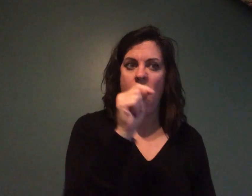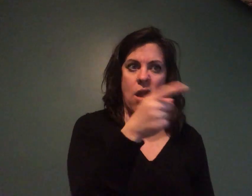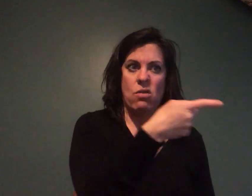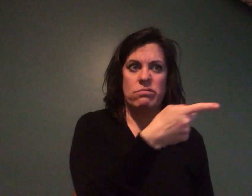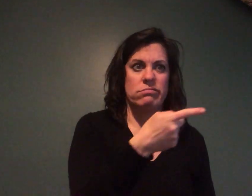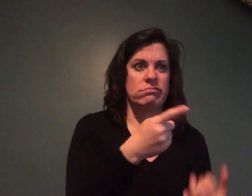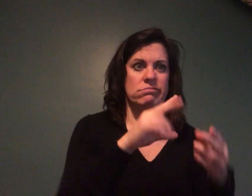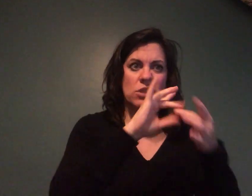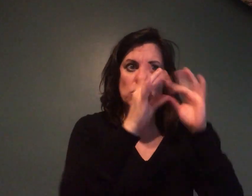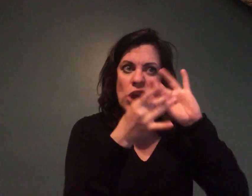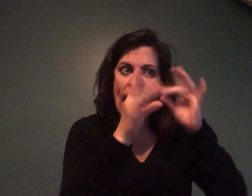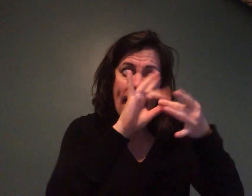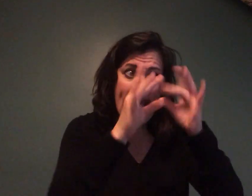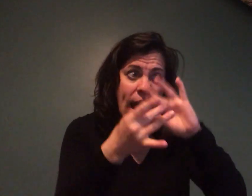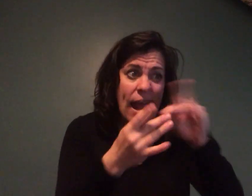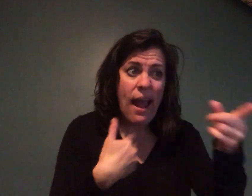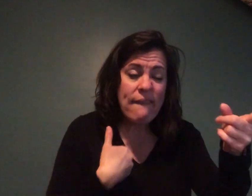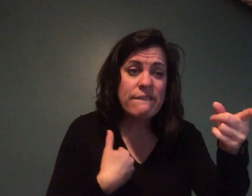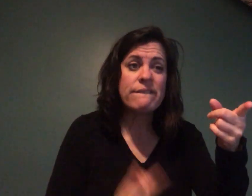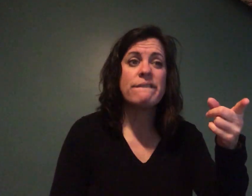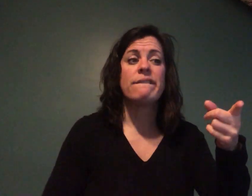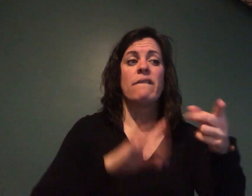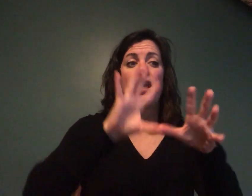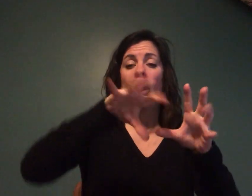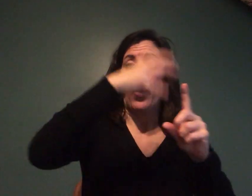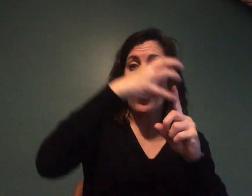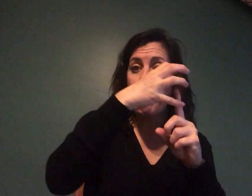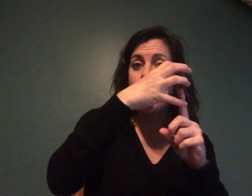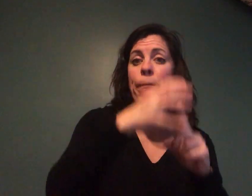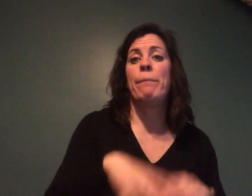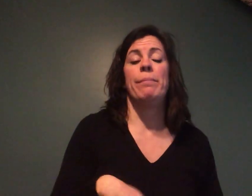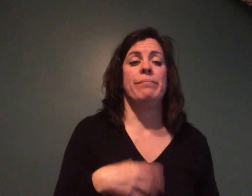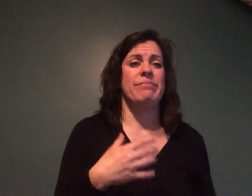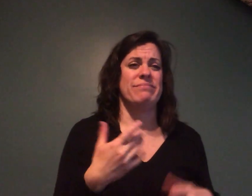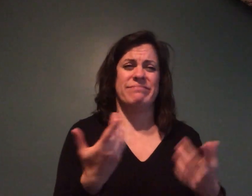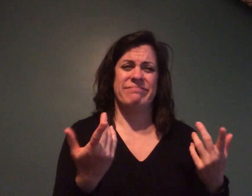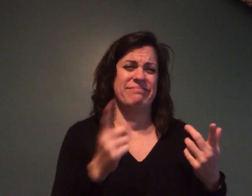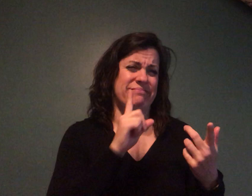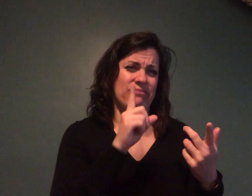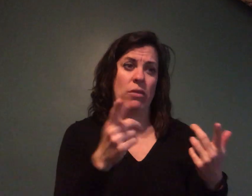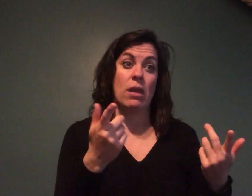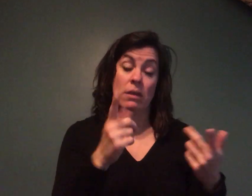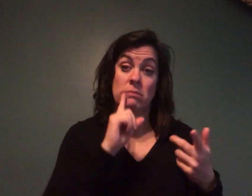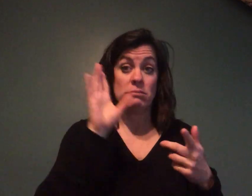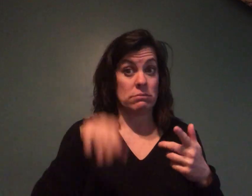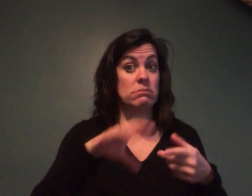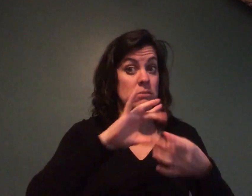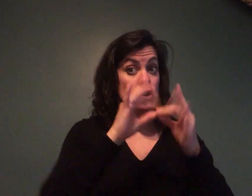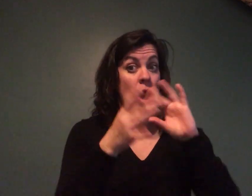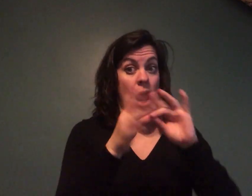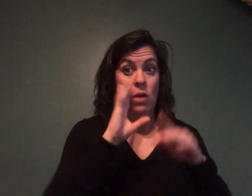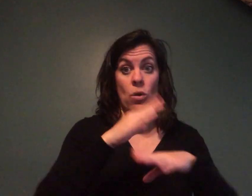Doesn't matter. Chain's going to keep you from turning that on and off. Okay? Here's one that's a steel